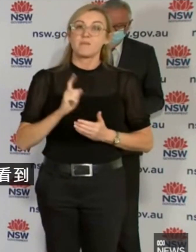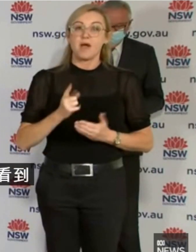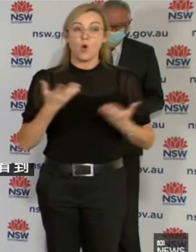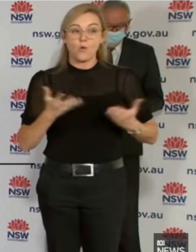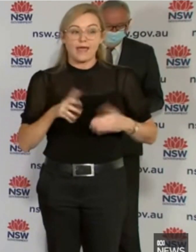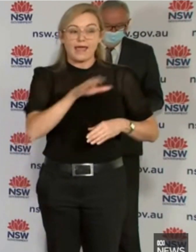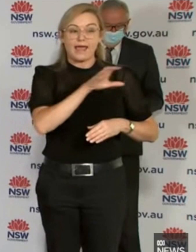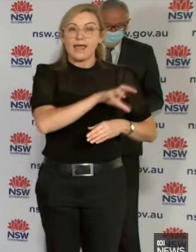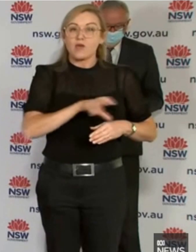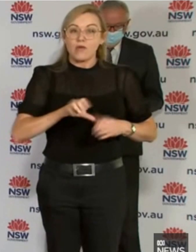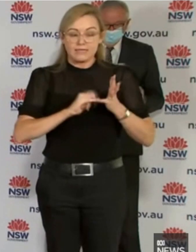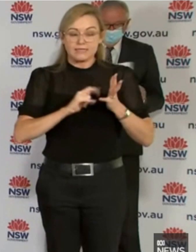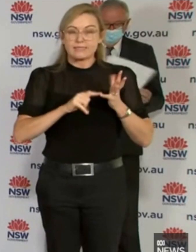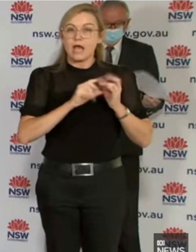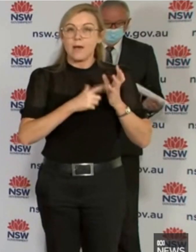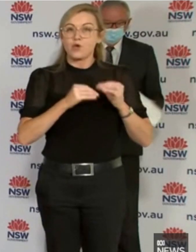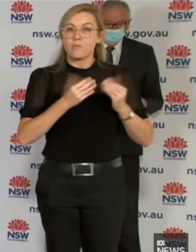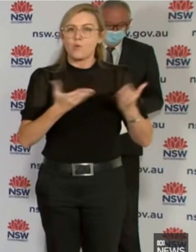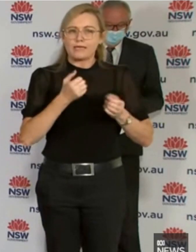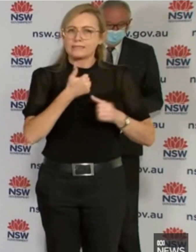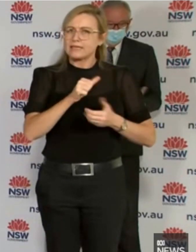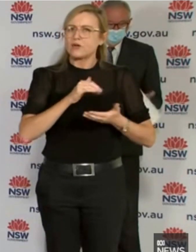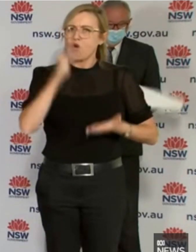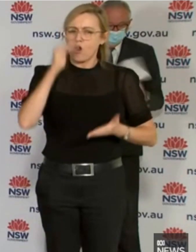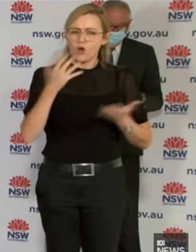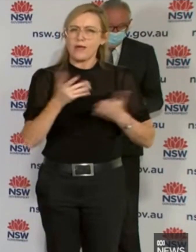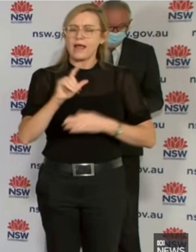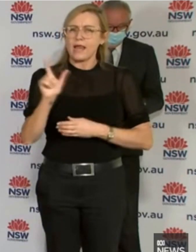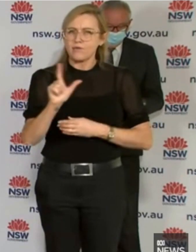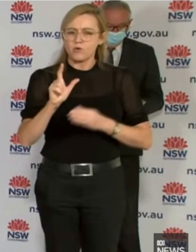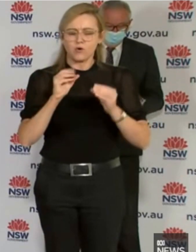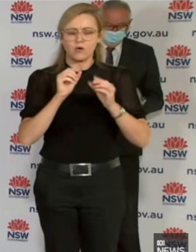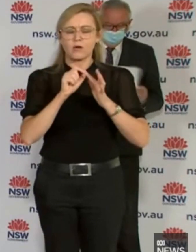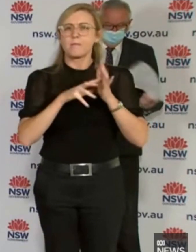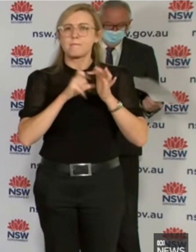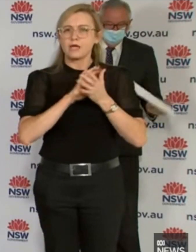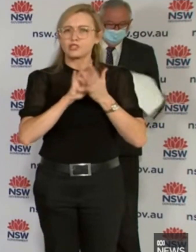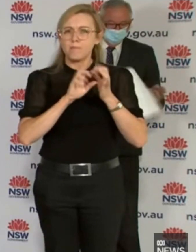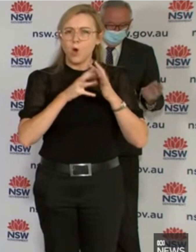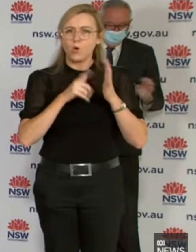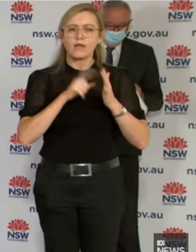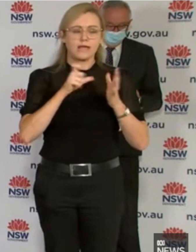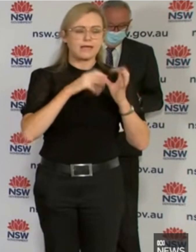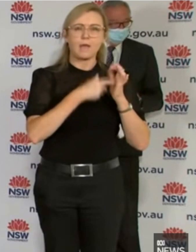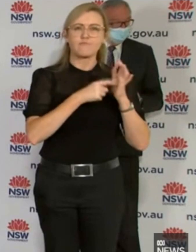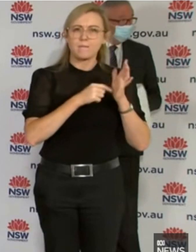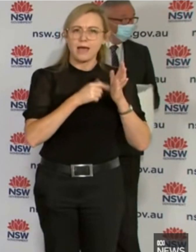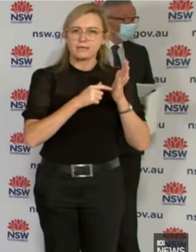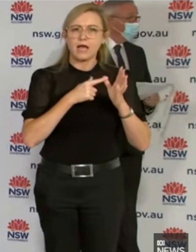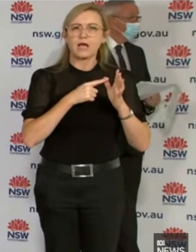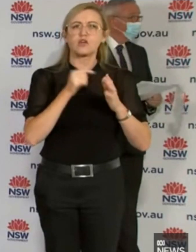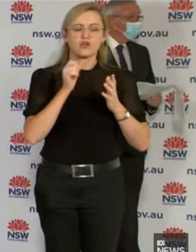with numbers being Liverpool, Punchbowl, Cabramatta, Greenacre,